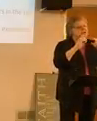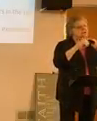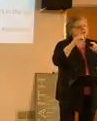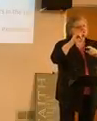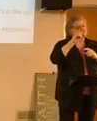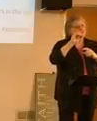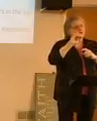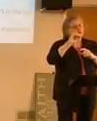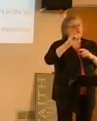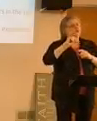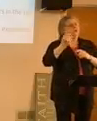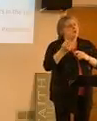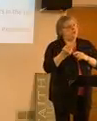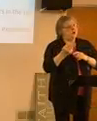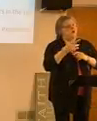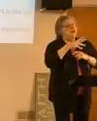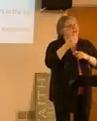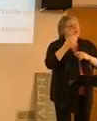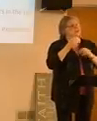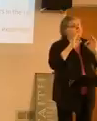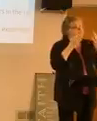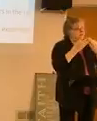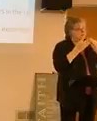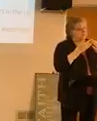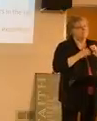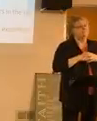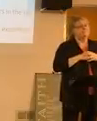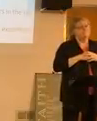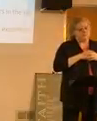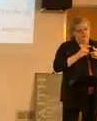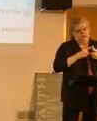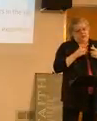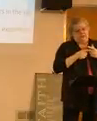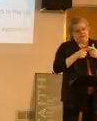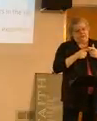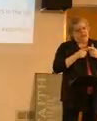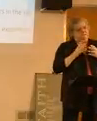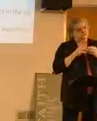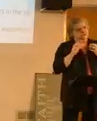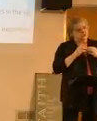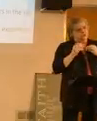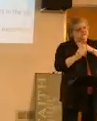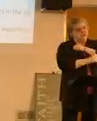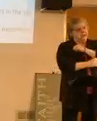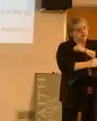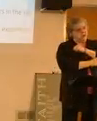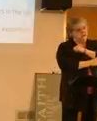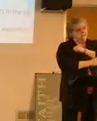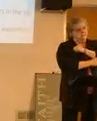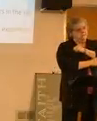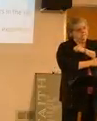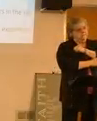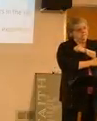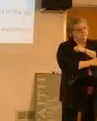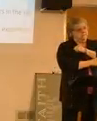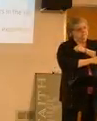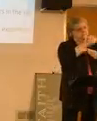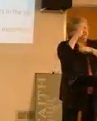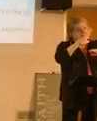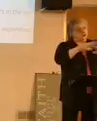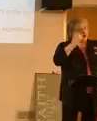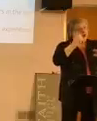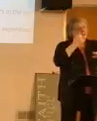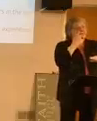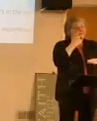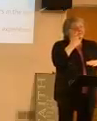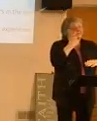family. Then if you know the story of Abraham, how God called Abraham out and said he's going to